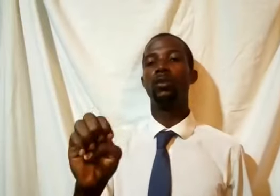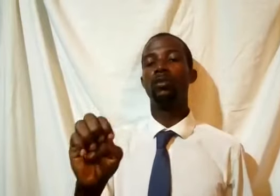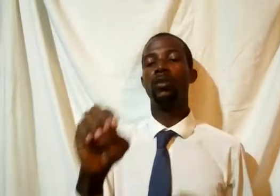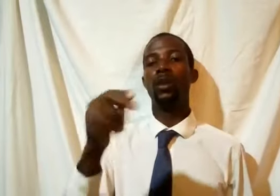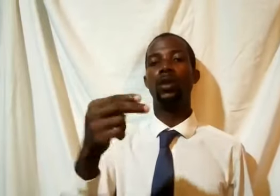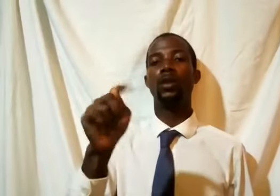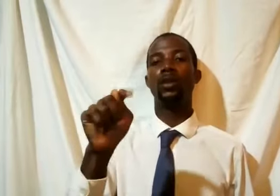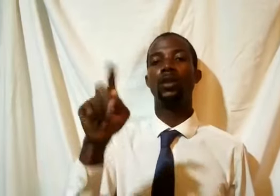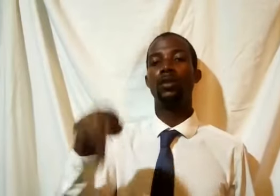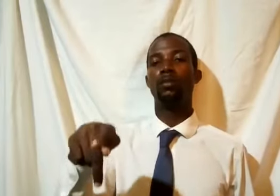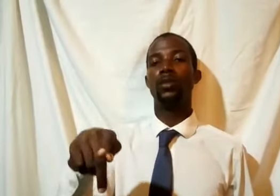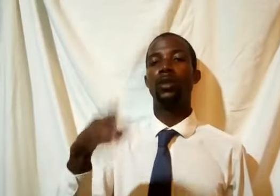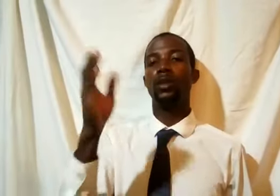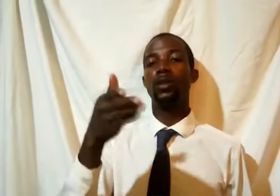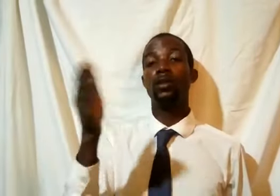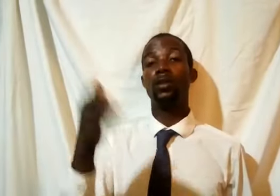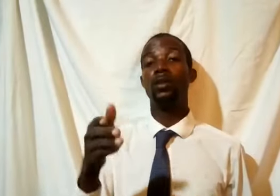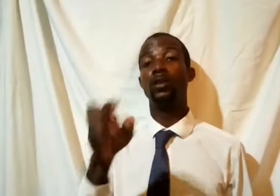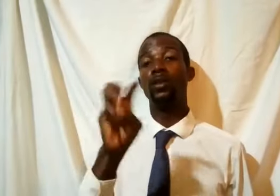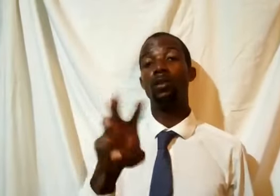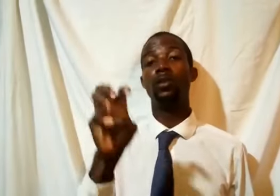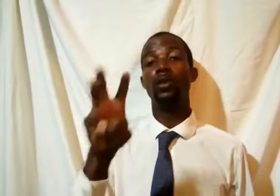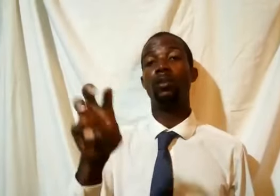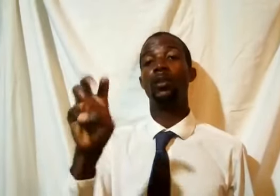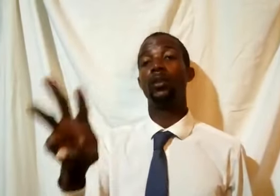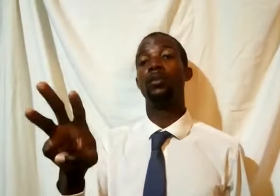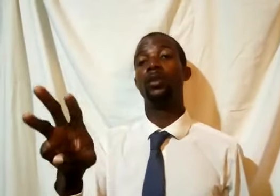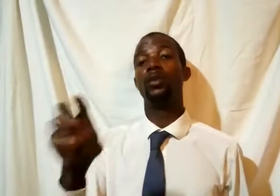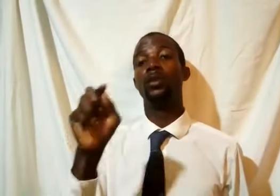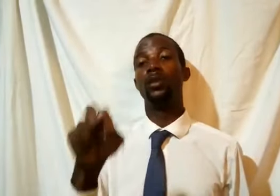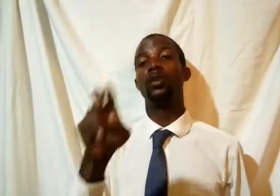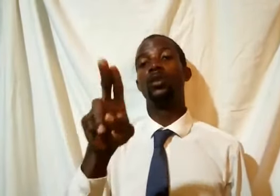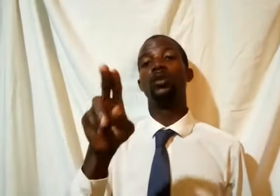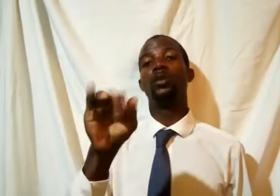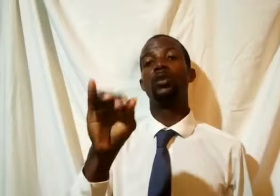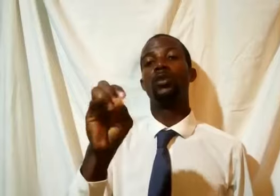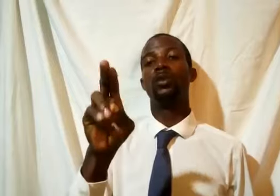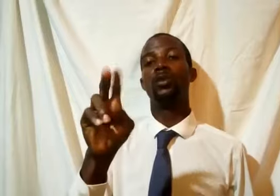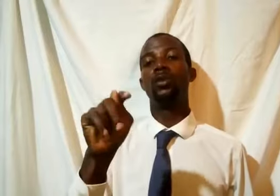https://www.youtube.com. I look